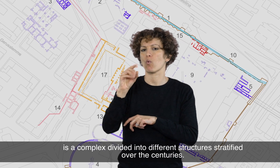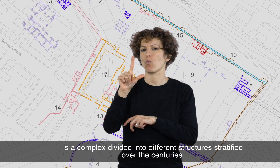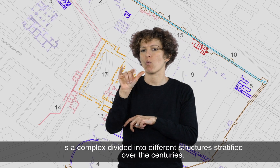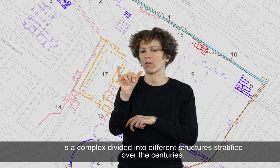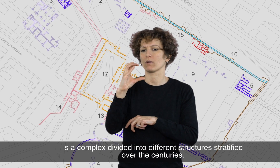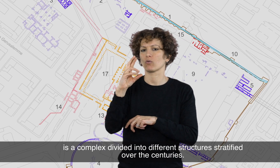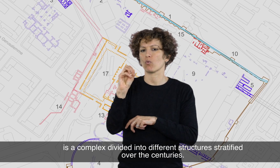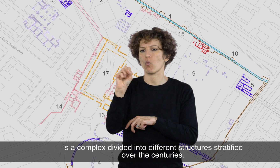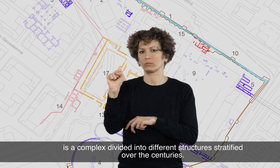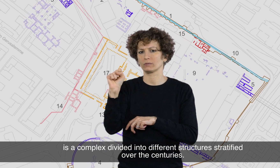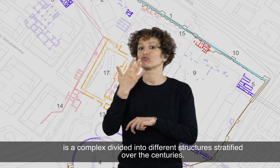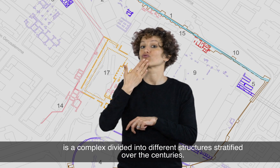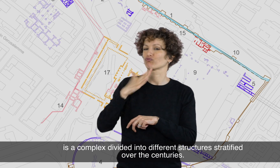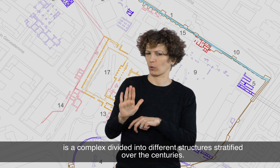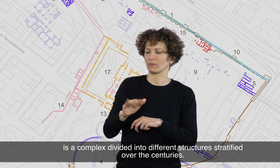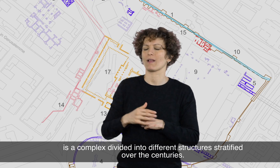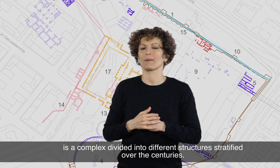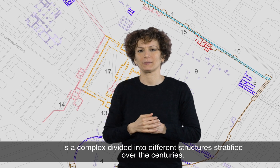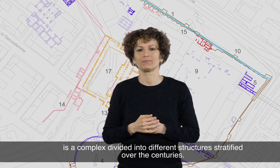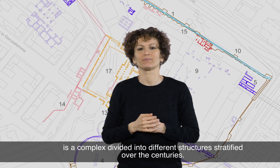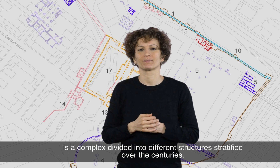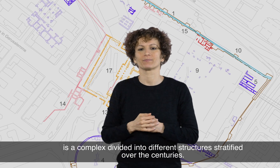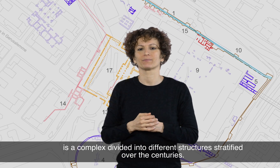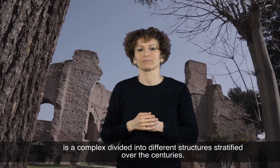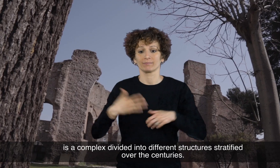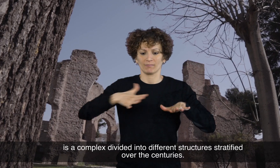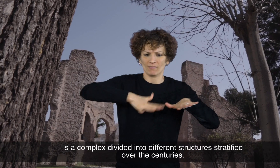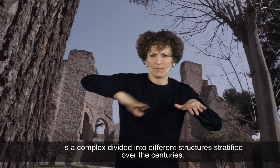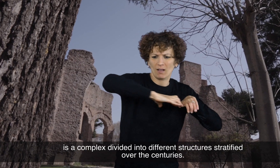into different structures stratified over the centuries.